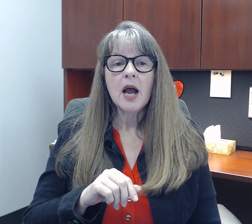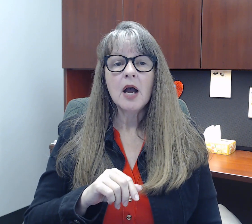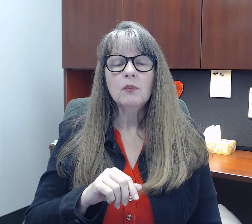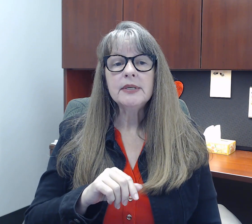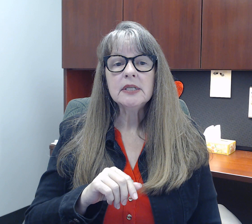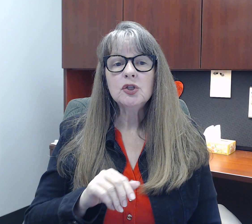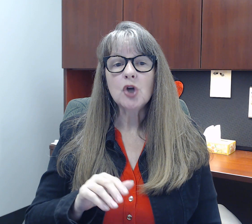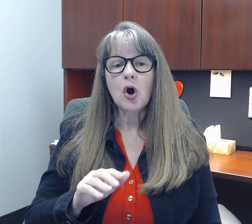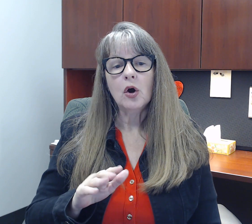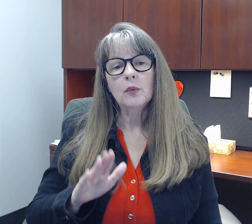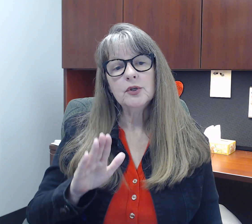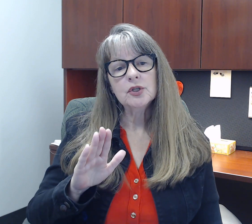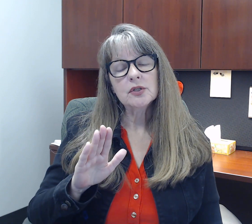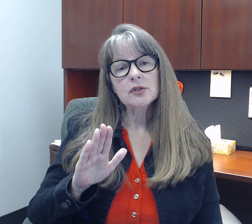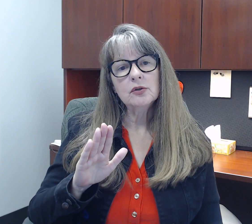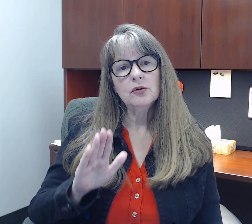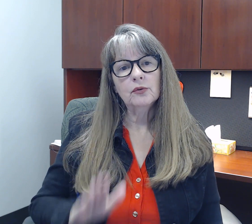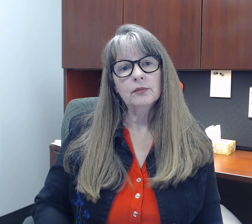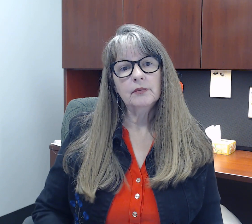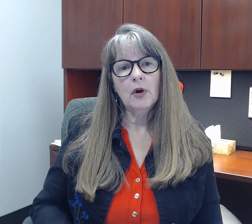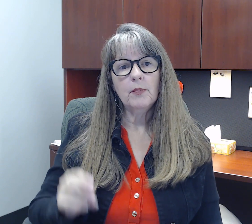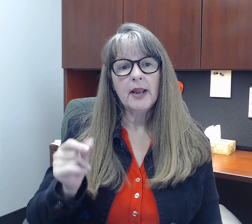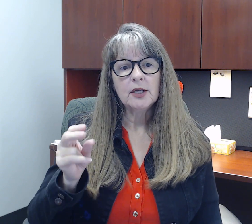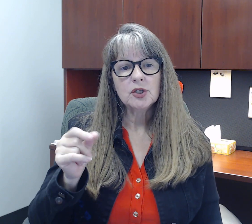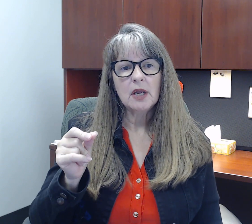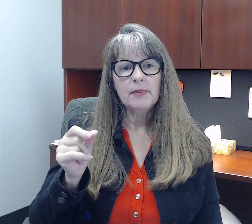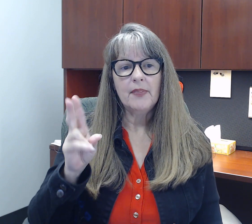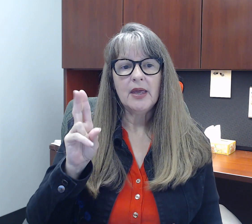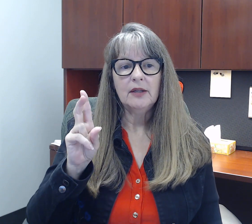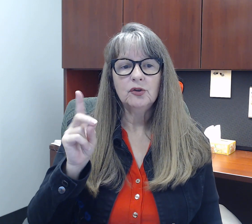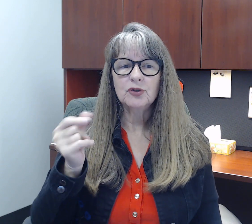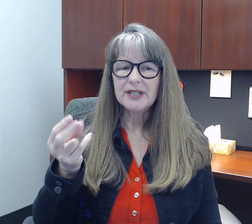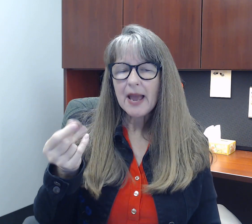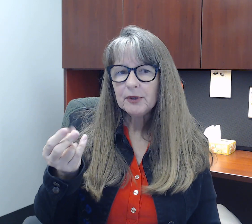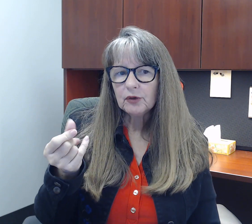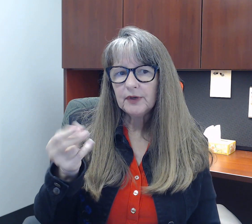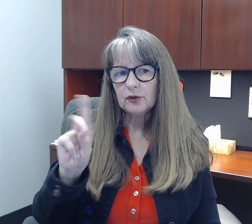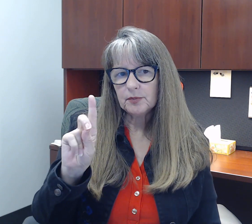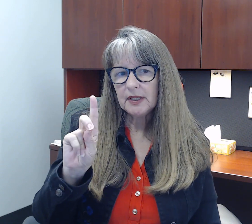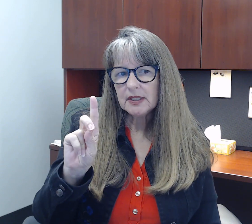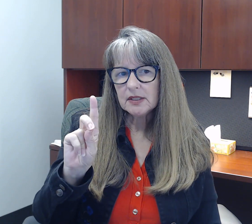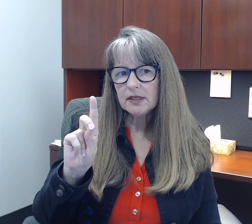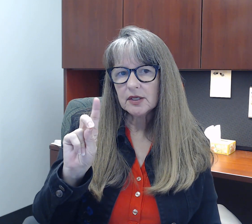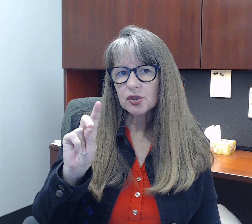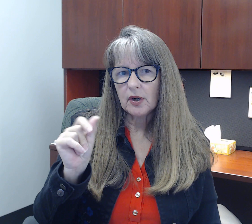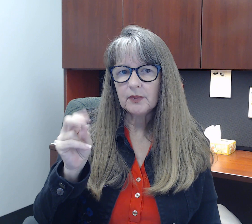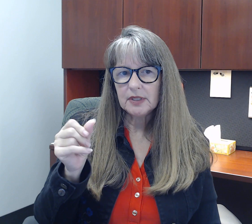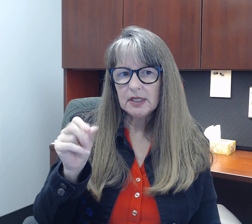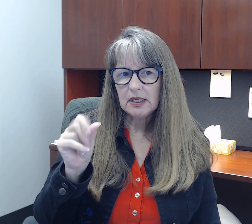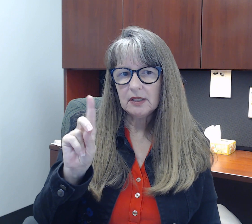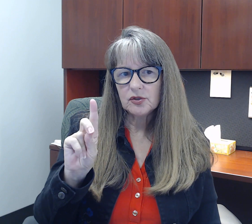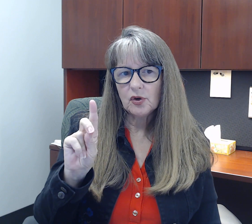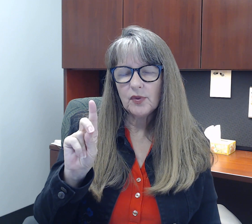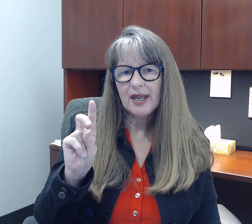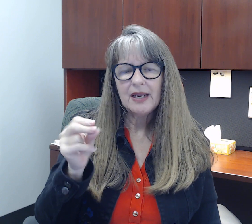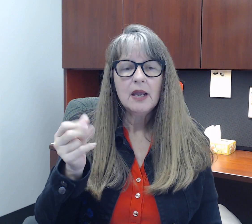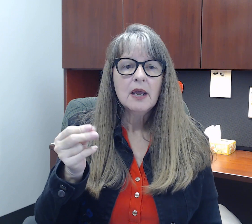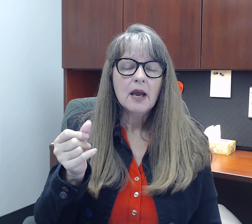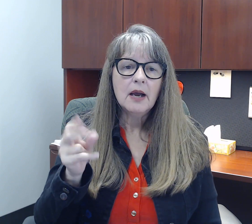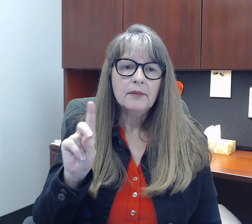We did dog, which is your open hand shape, and then you're snapping your fingers, but it does start out with a D. So they kind of